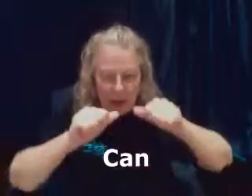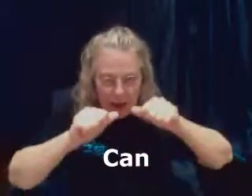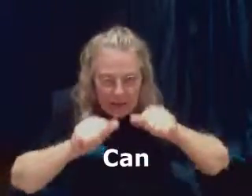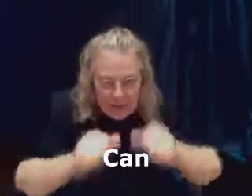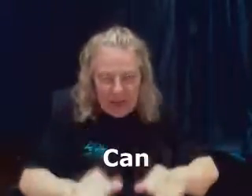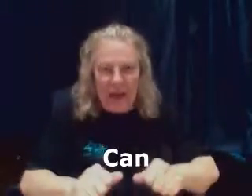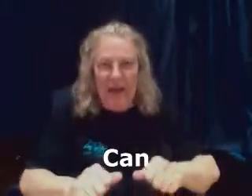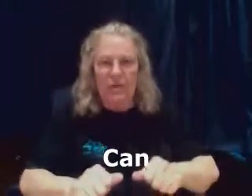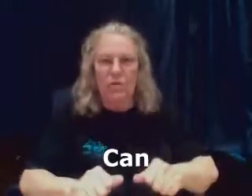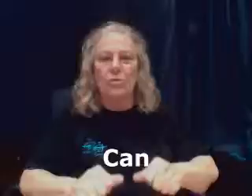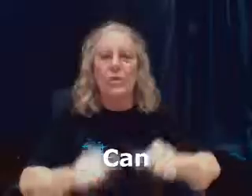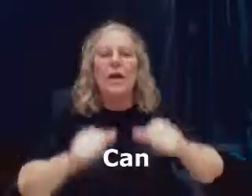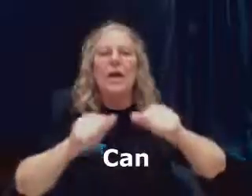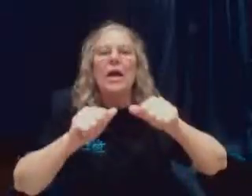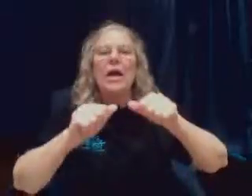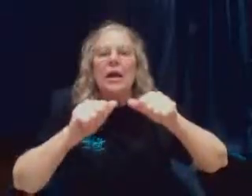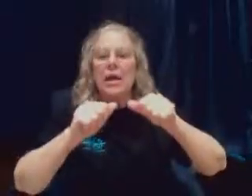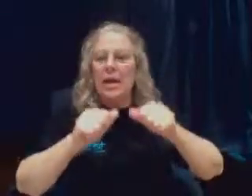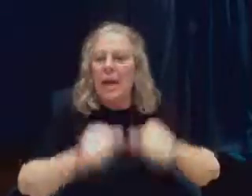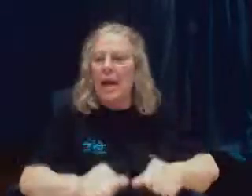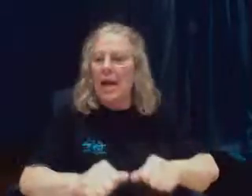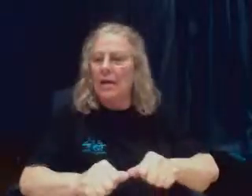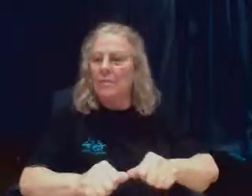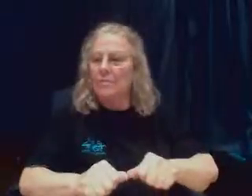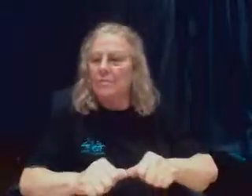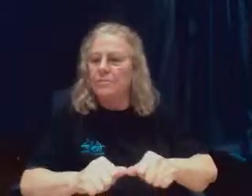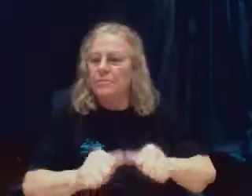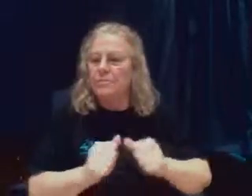I can do it. Can.